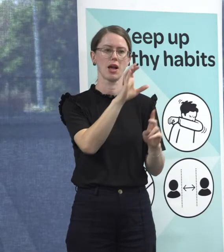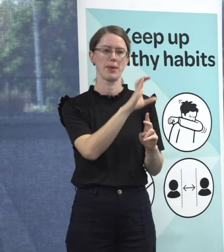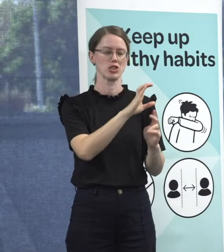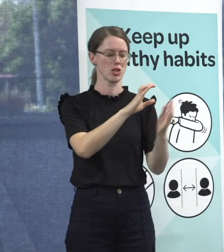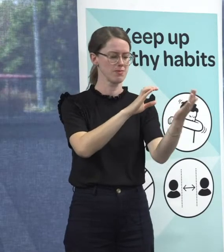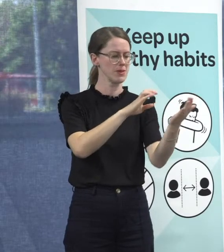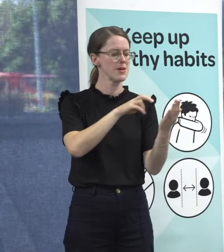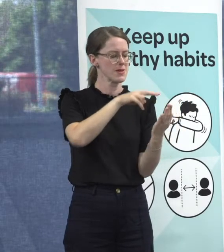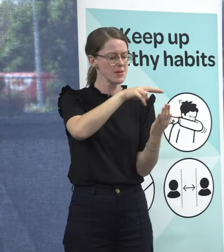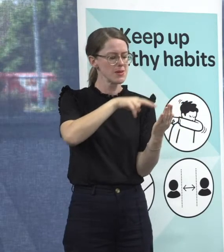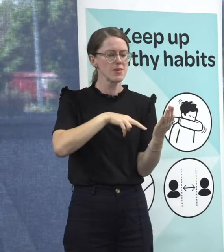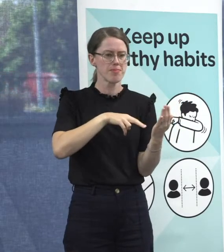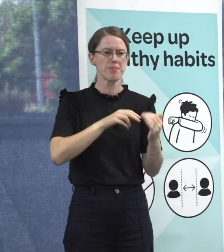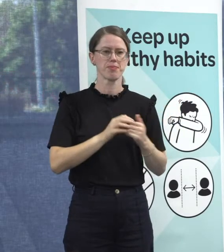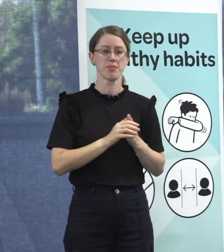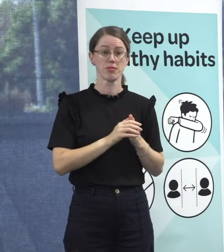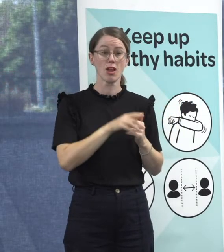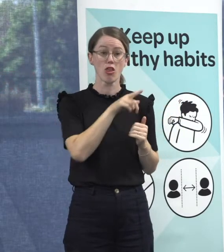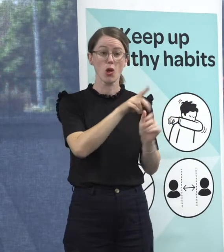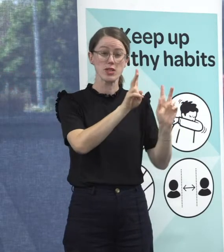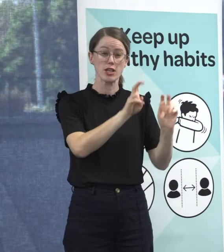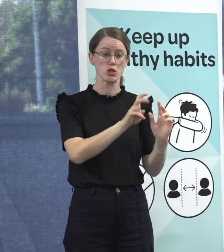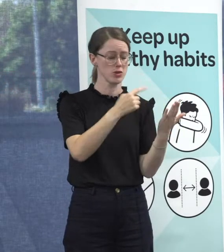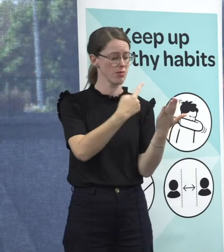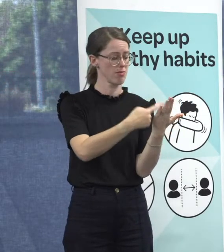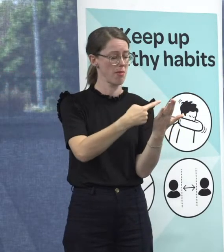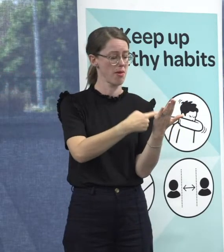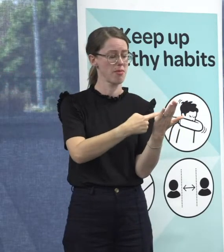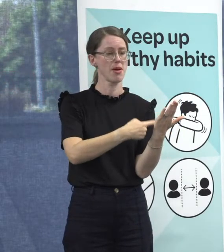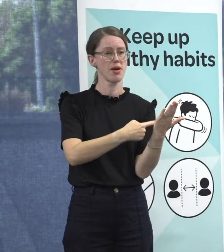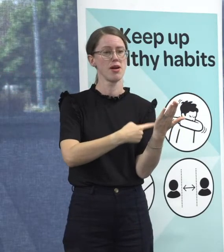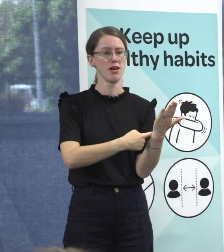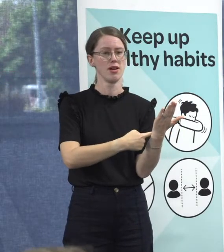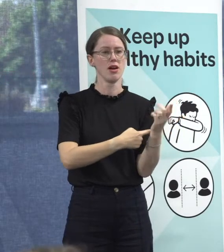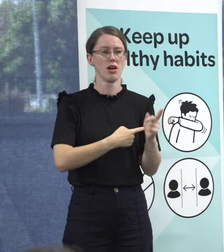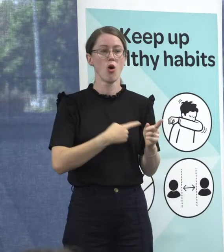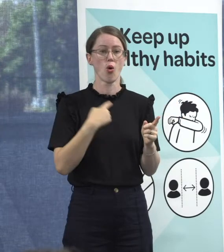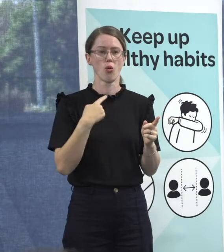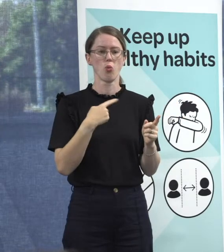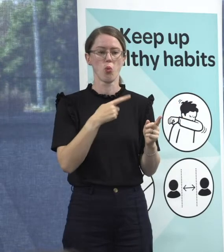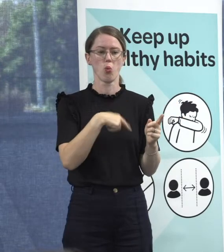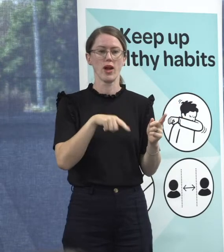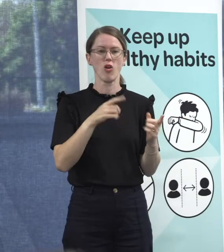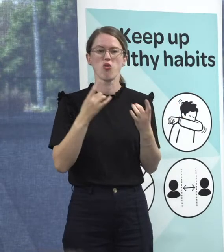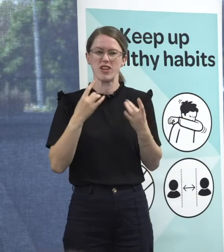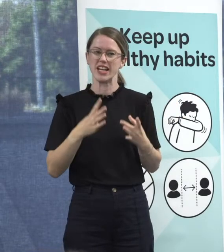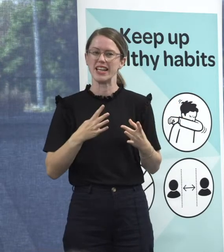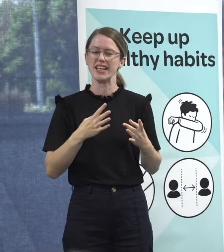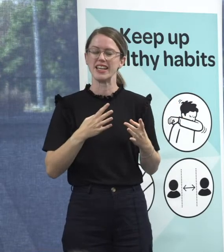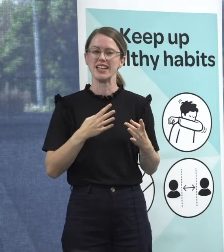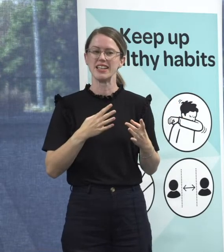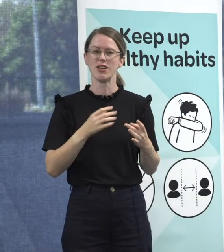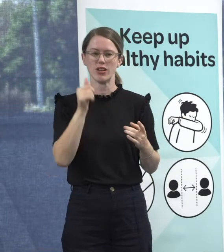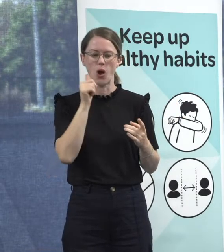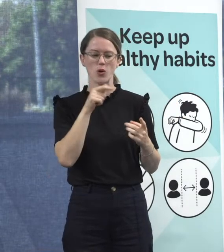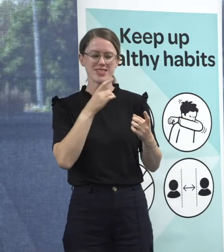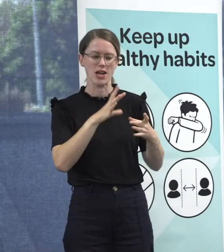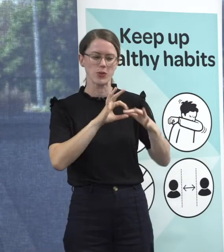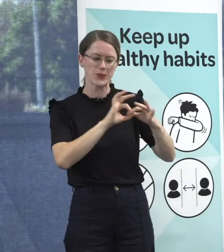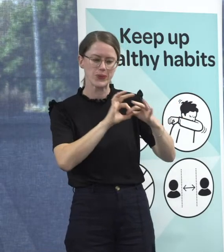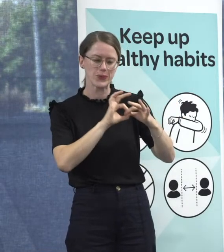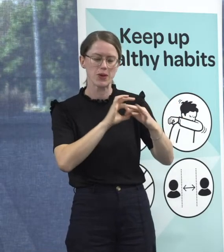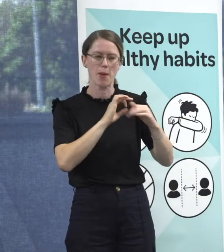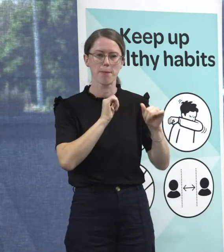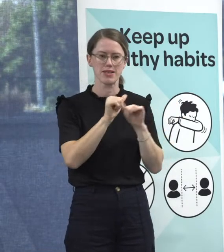it. The majority of those issues that were identified, we had already started engaging with much more robustly